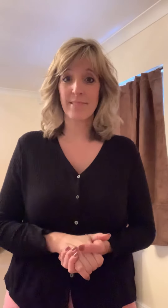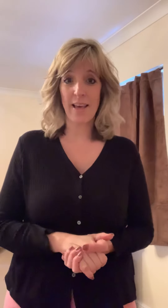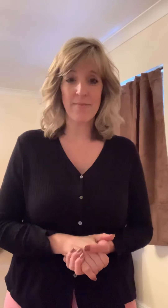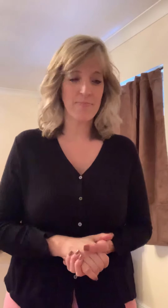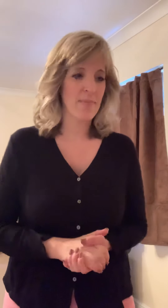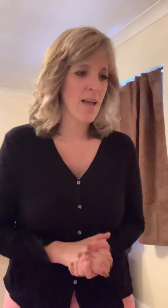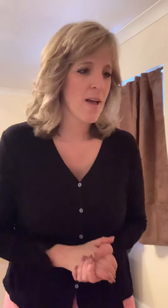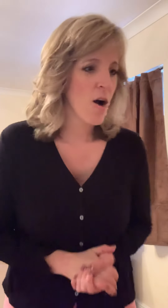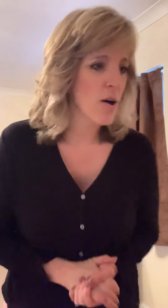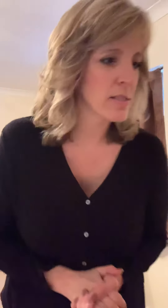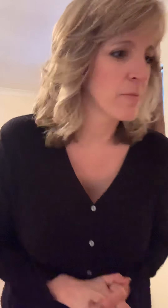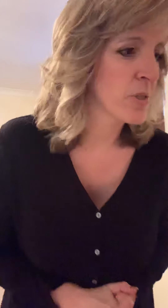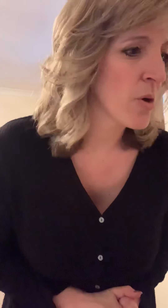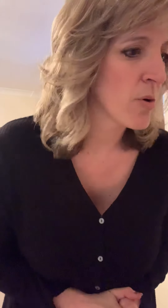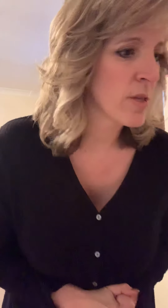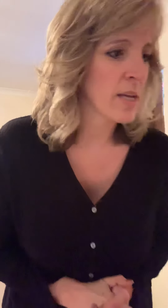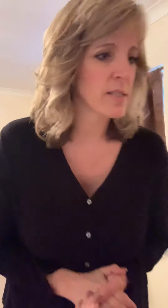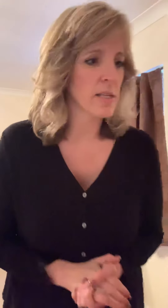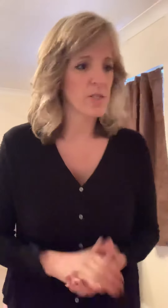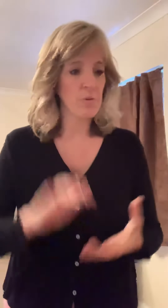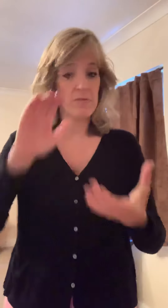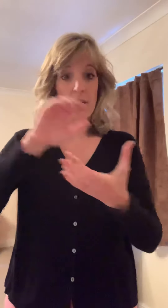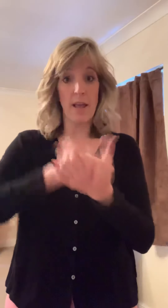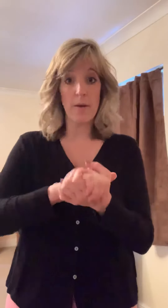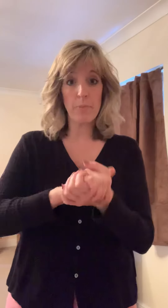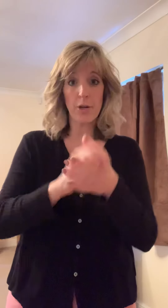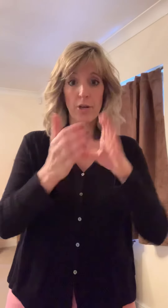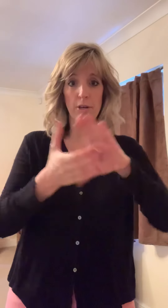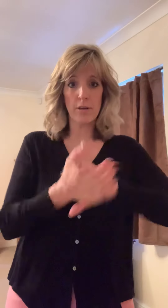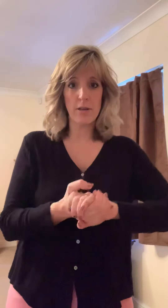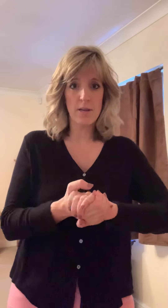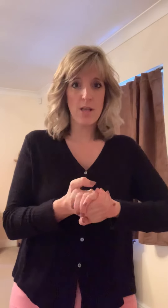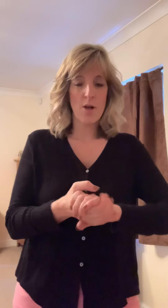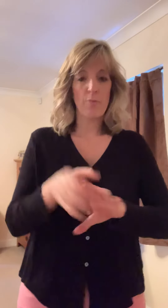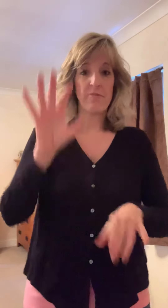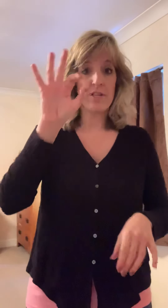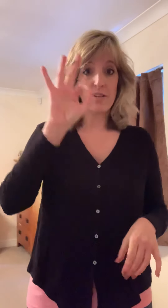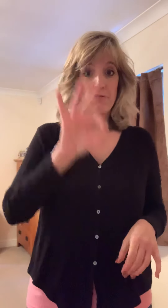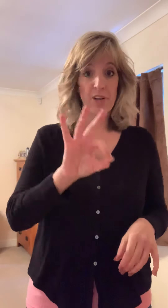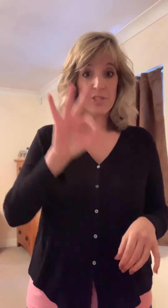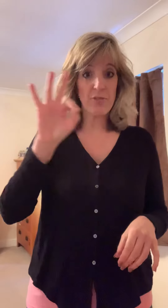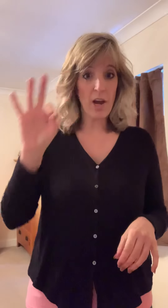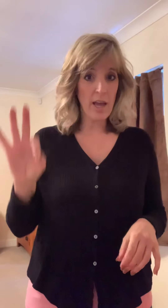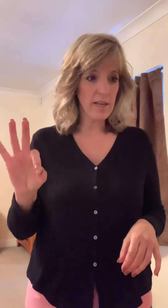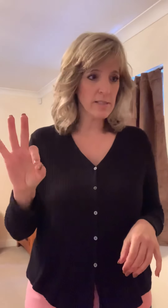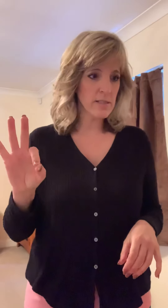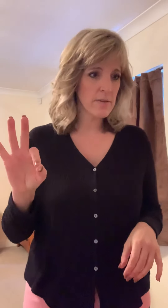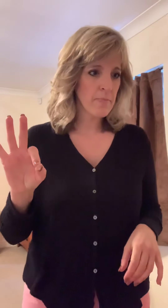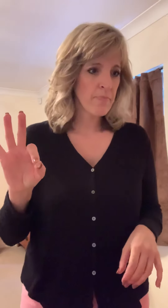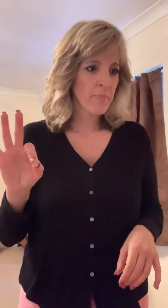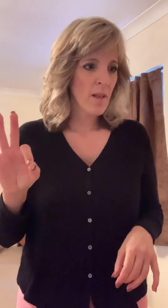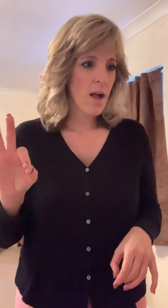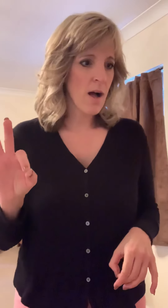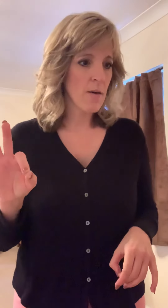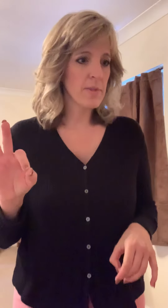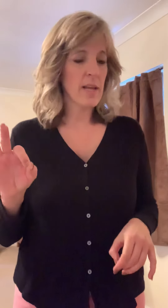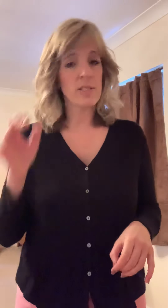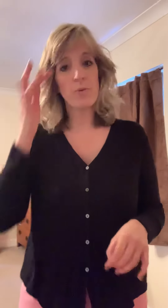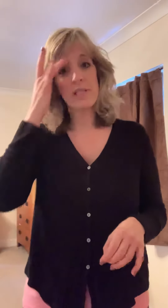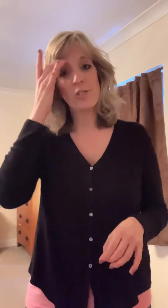okay, awesome. So the next thing, so we've done hamburger, we've done French fries. The next one is